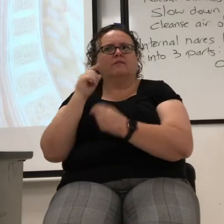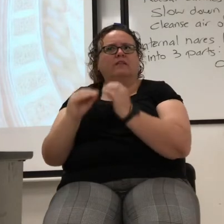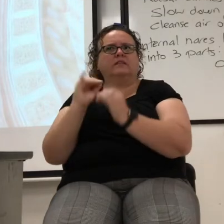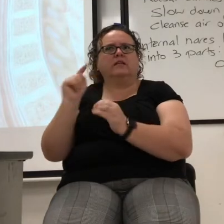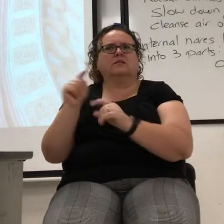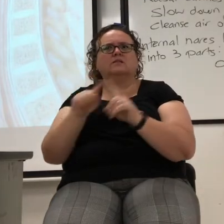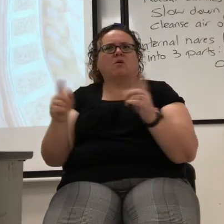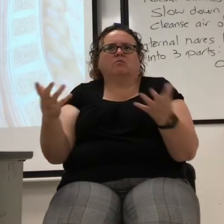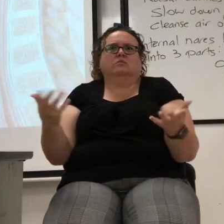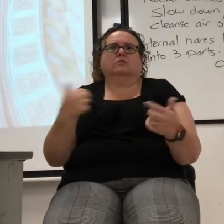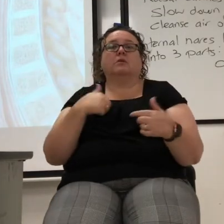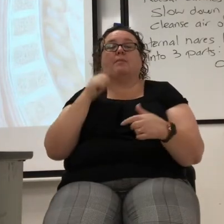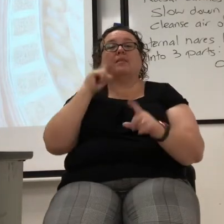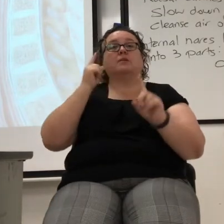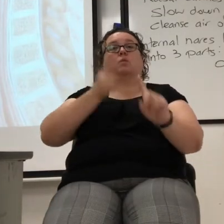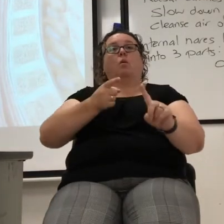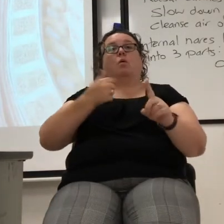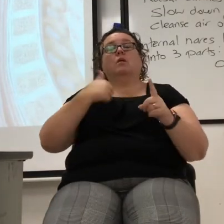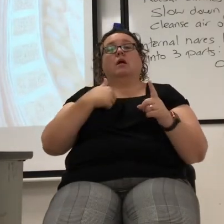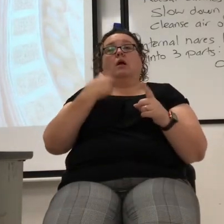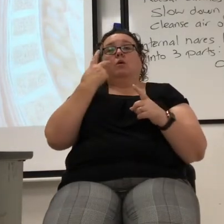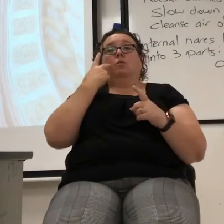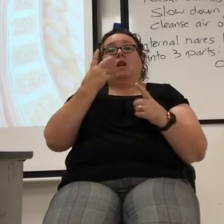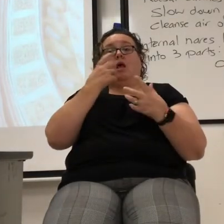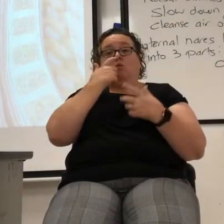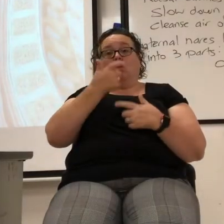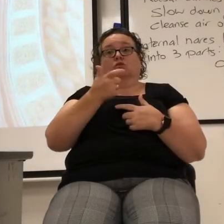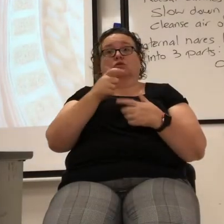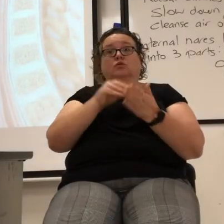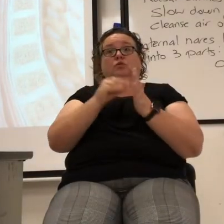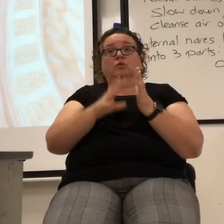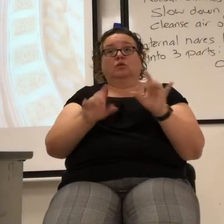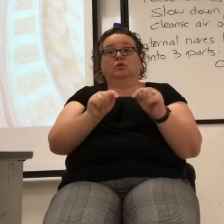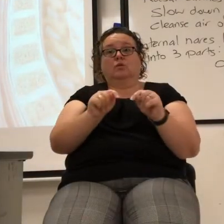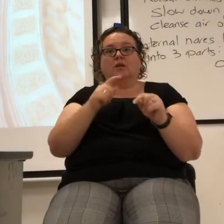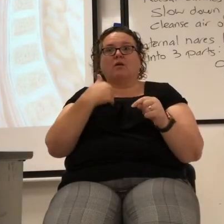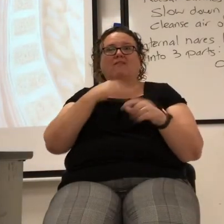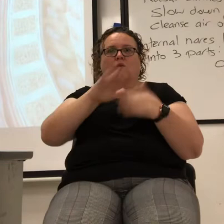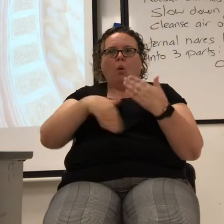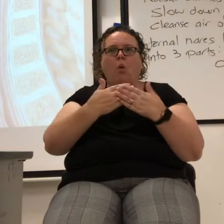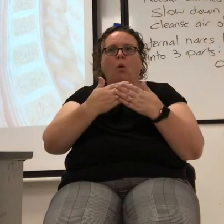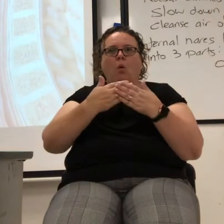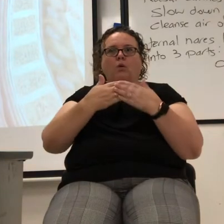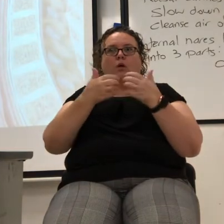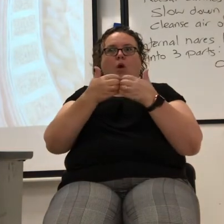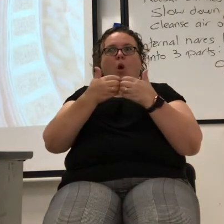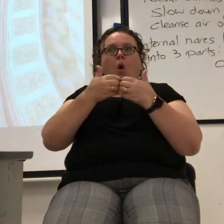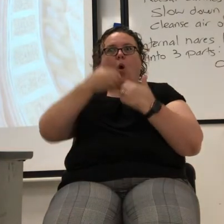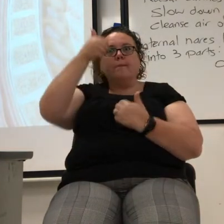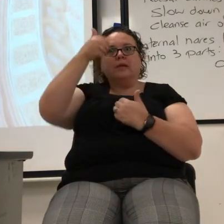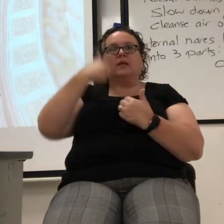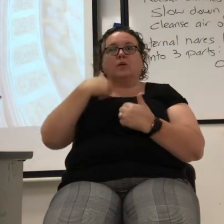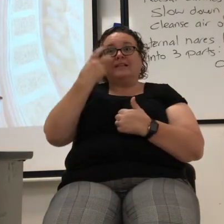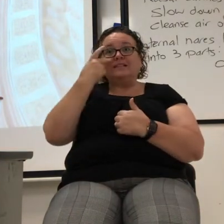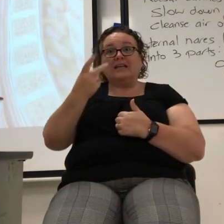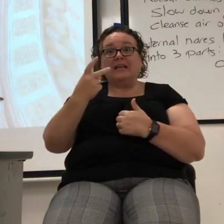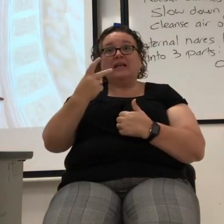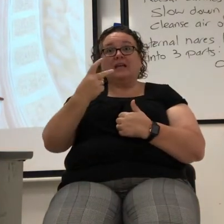that's the goal. And when I watch students do it, we have the whole thing open. You can see the lungs and we can see the stomach. So if they